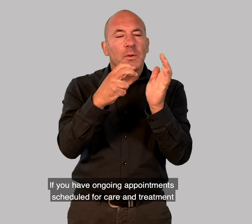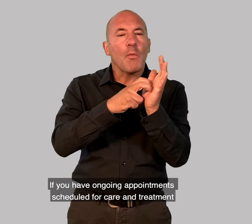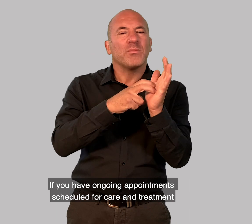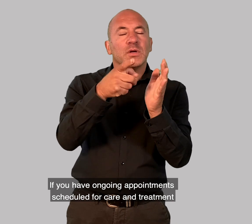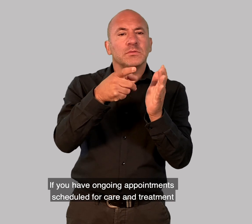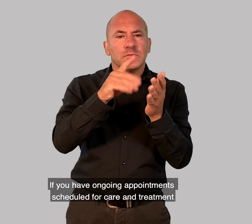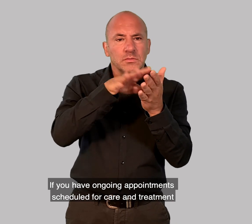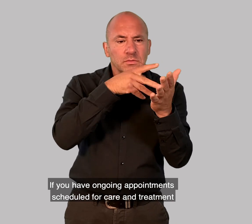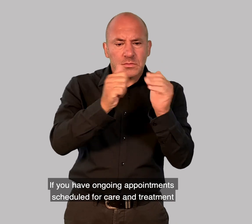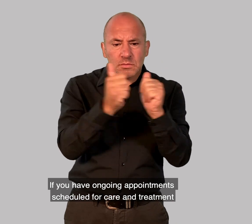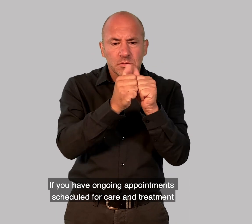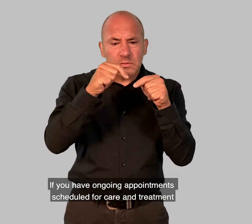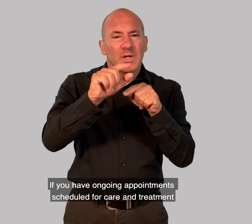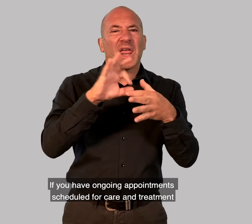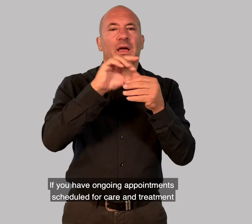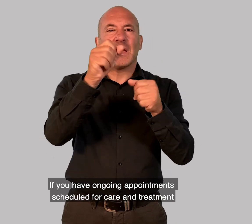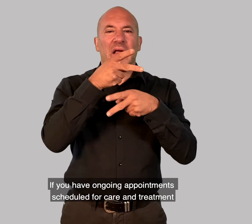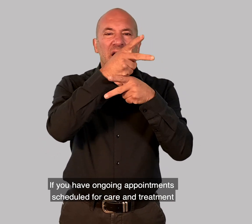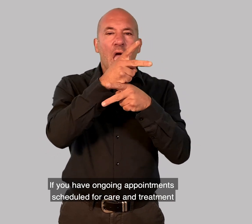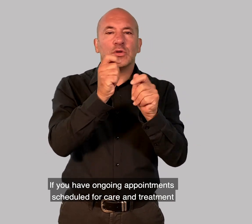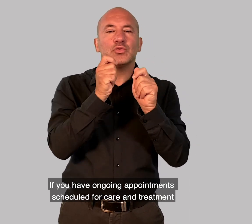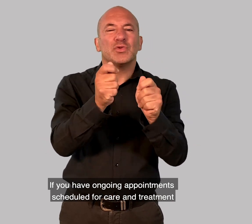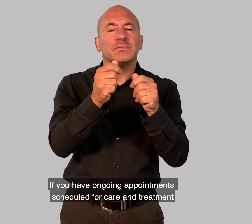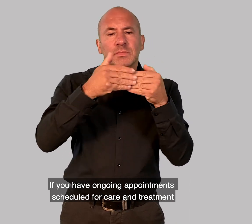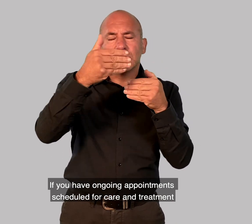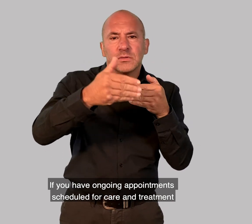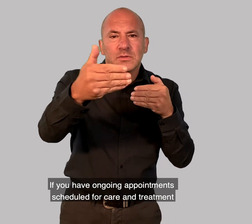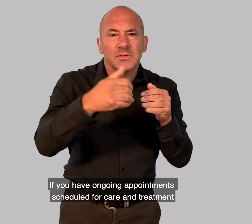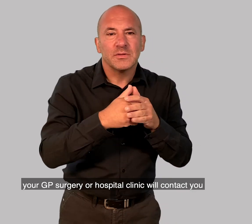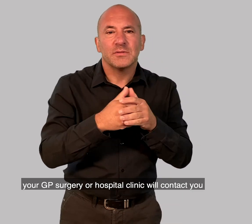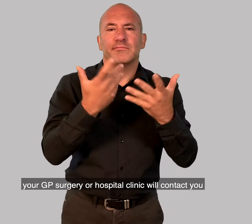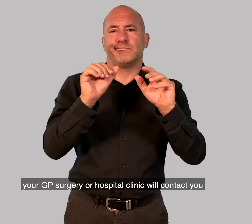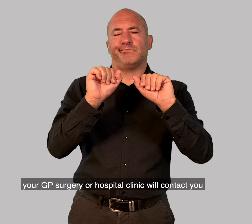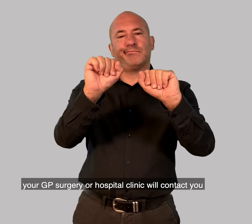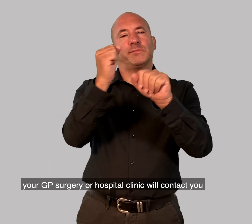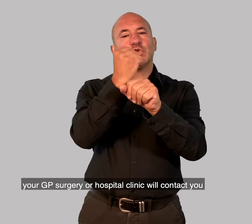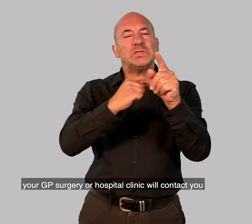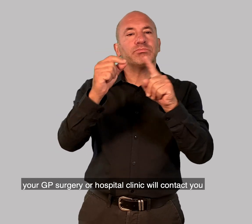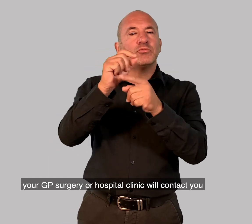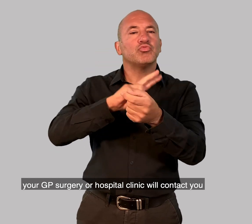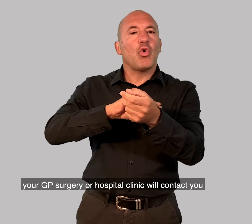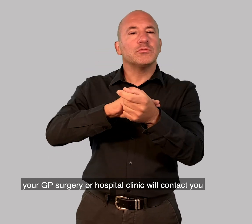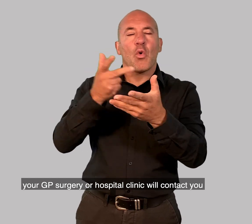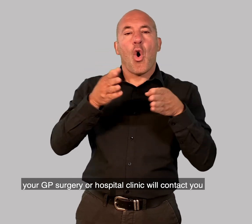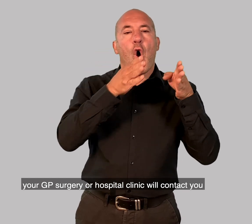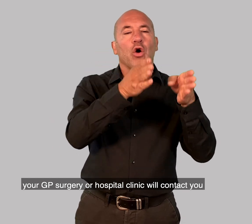If you have ongoing appointments scheduled for care and treatment, your GP surgery or hospital clinic